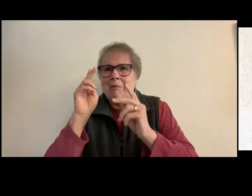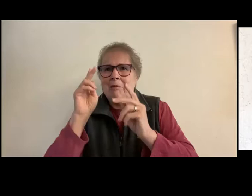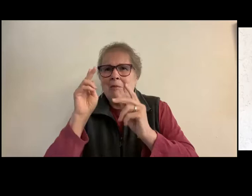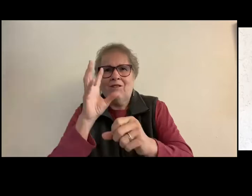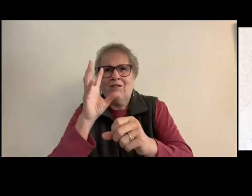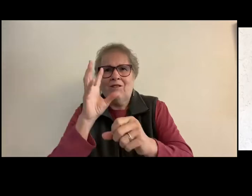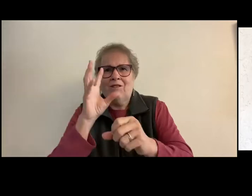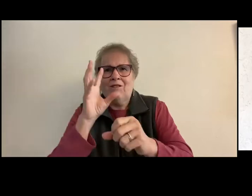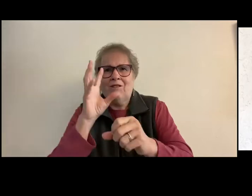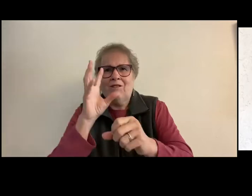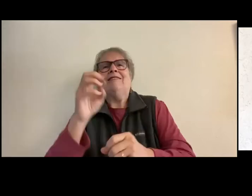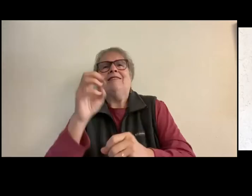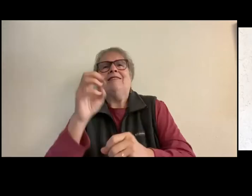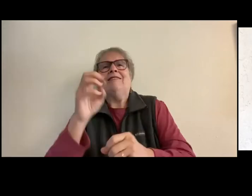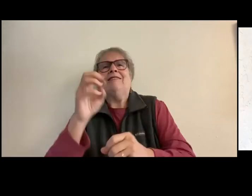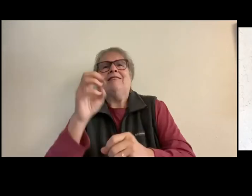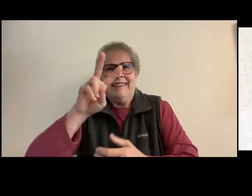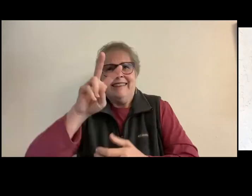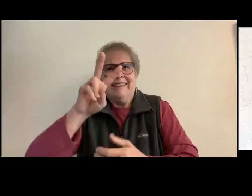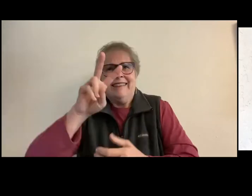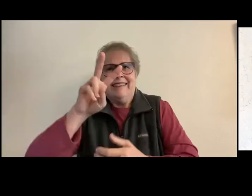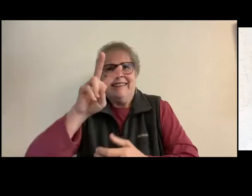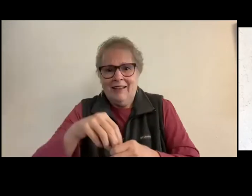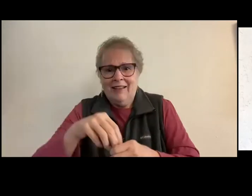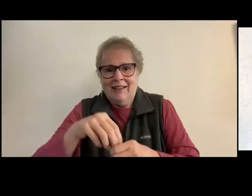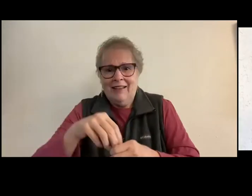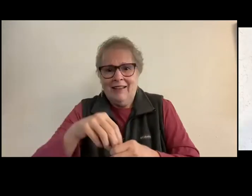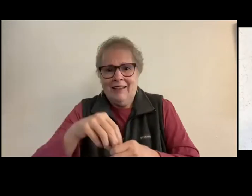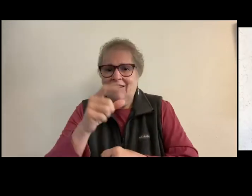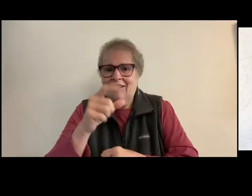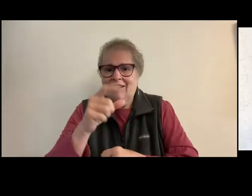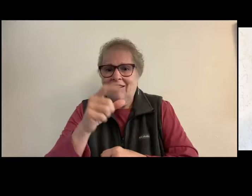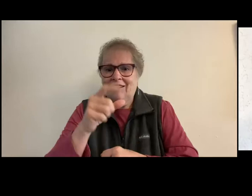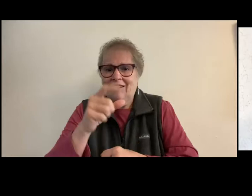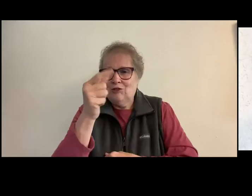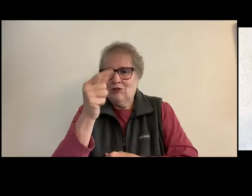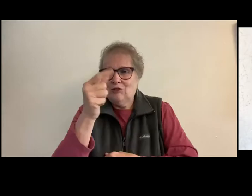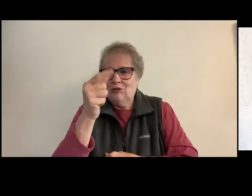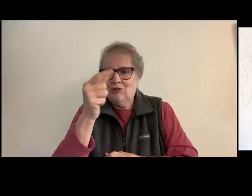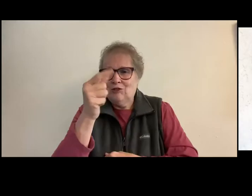more people to get involved. And he got involved again, second vice president in